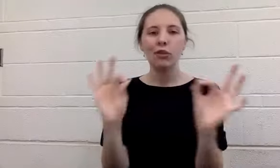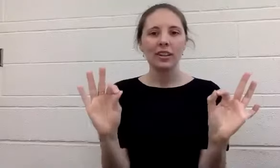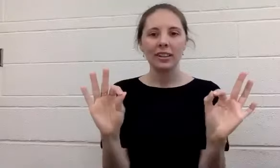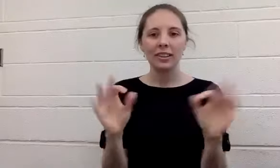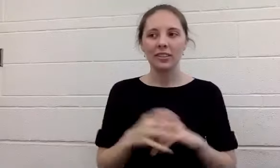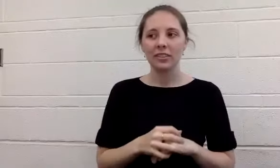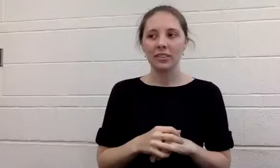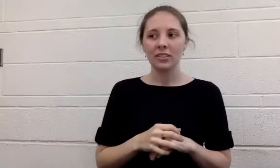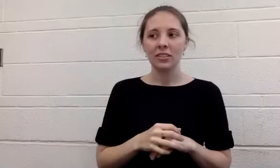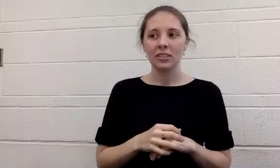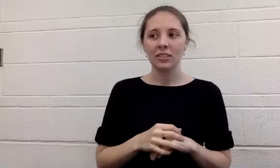have to do this,